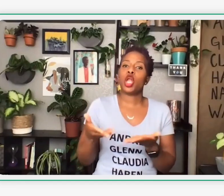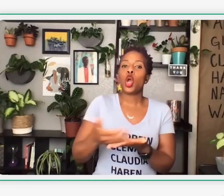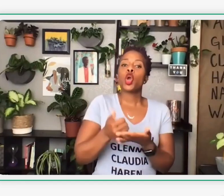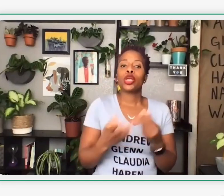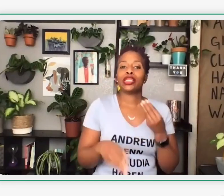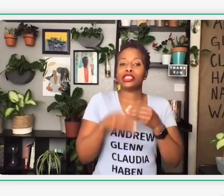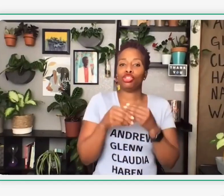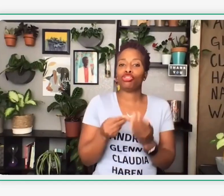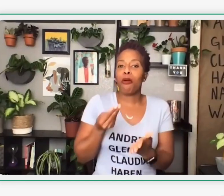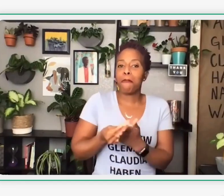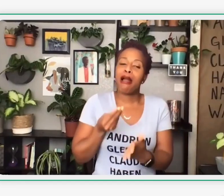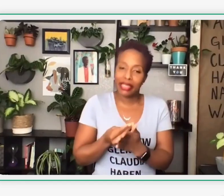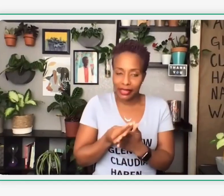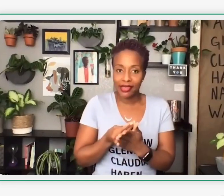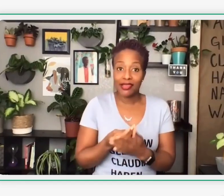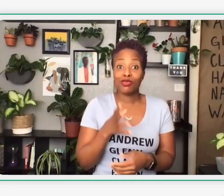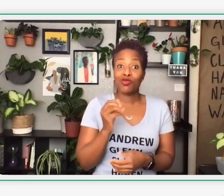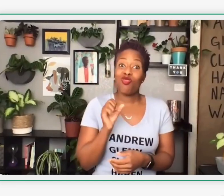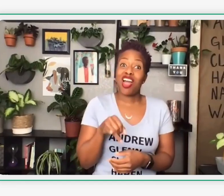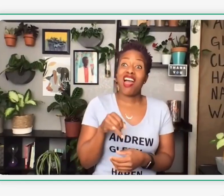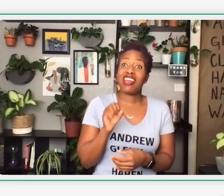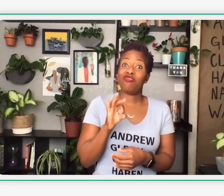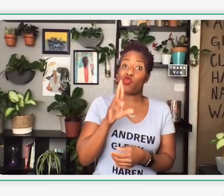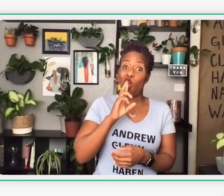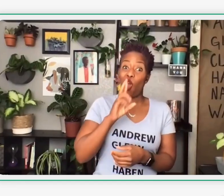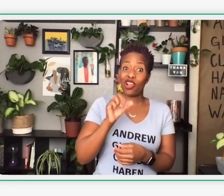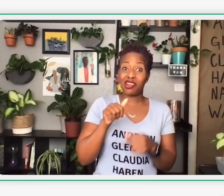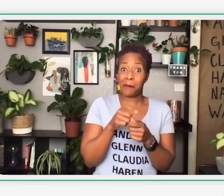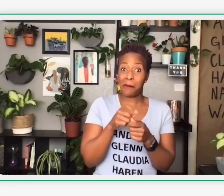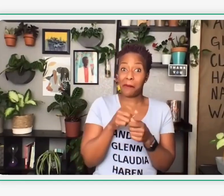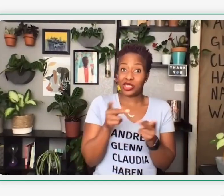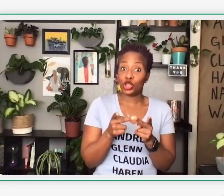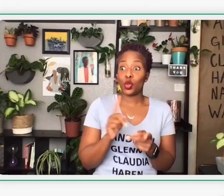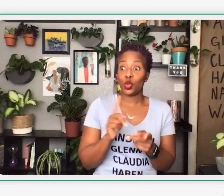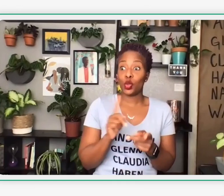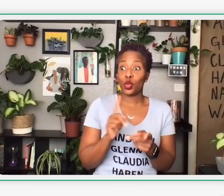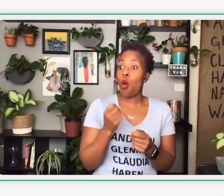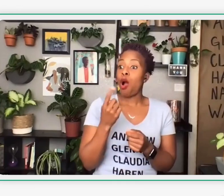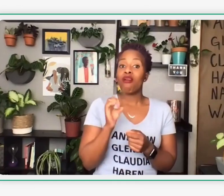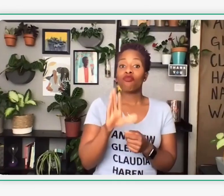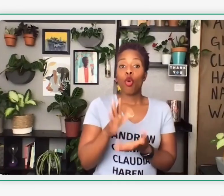stalker. Just think of different ways that we can increase our income, our revenue,